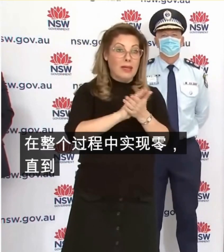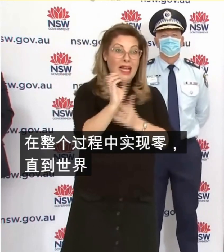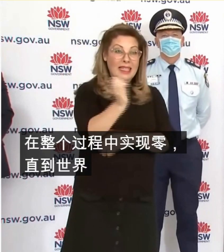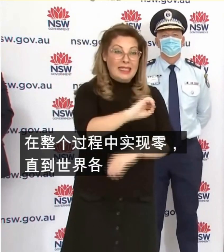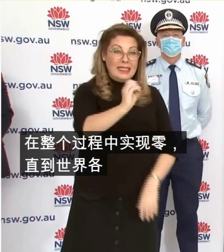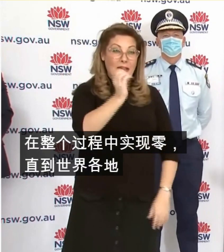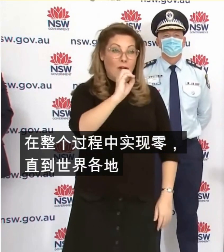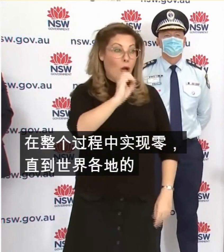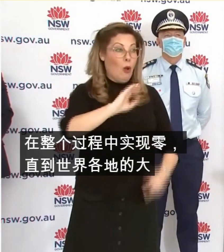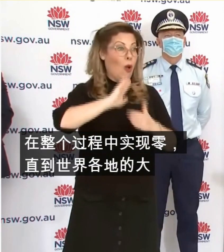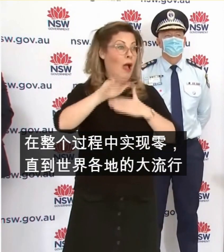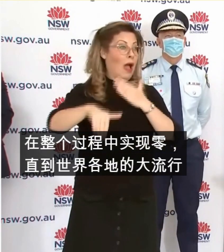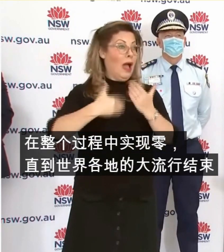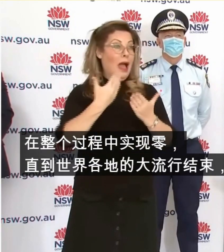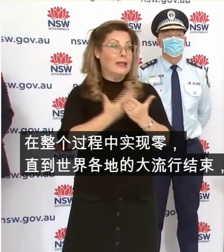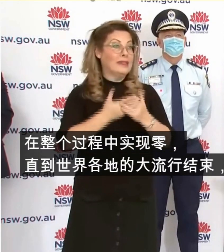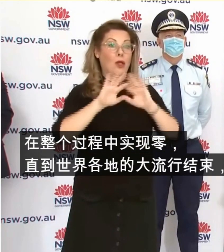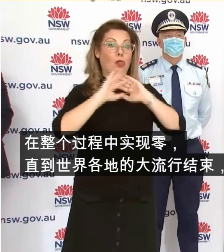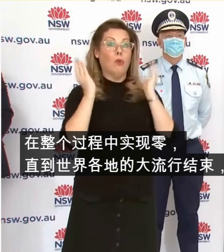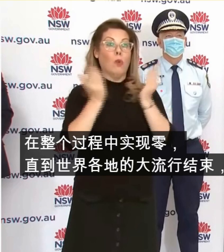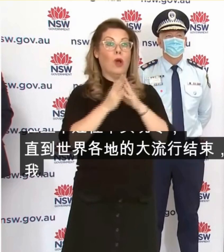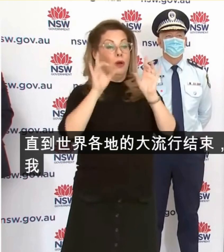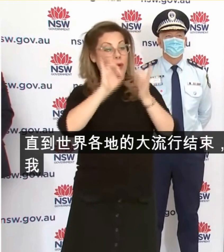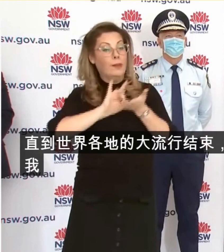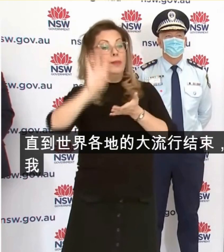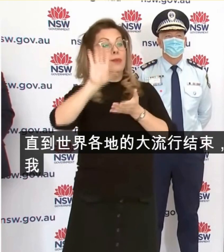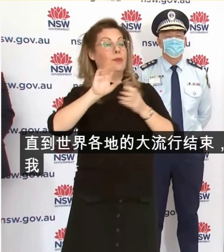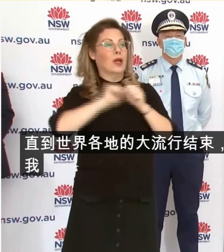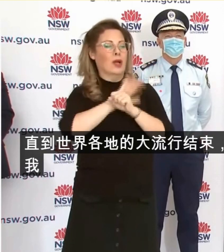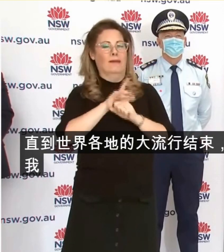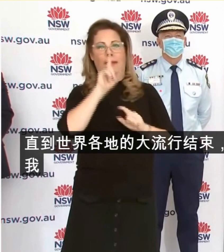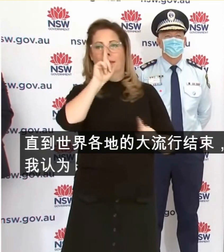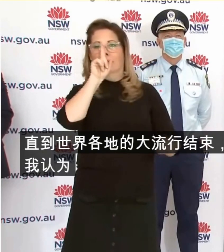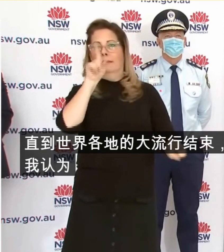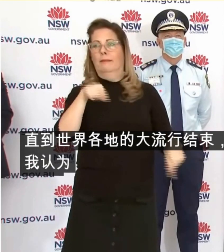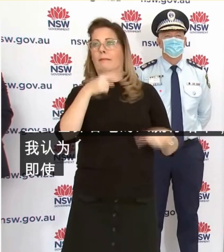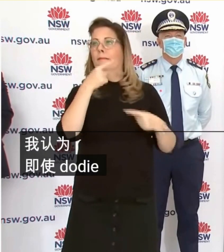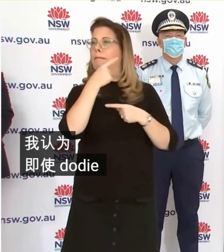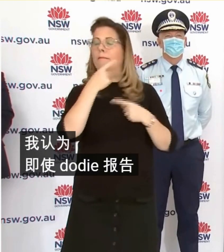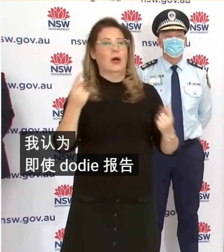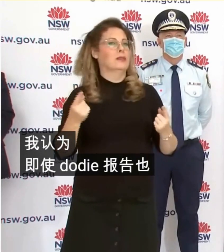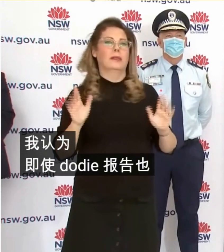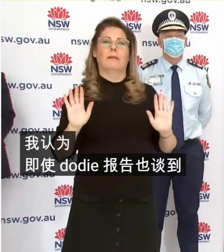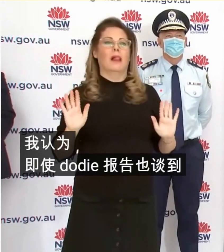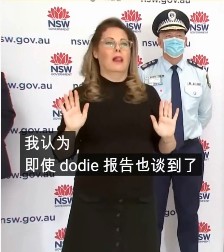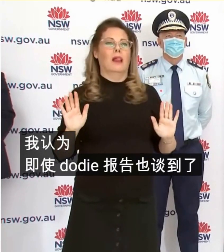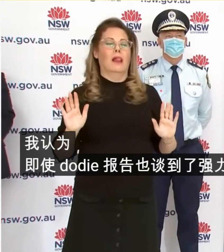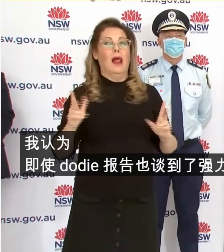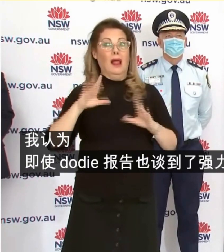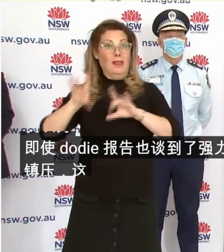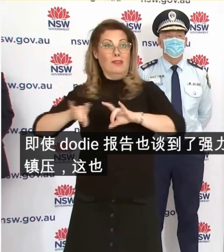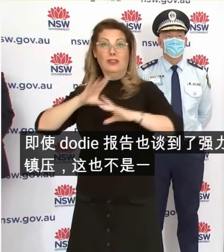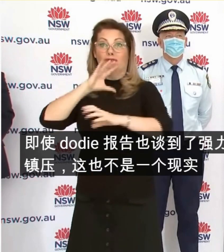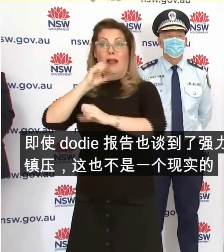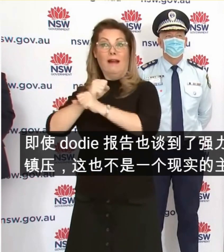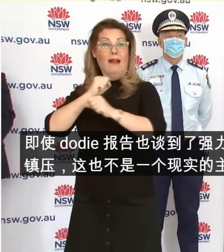through until the pandemic ends across the world is, I don't think, a realistic proposition. Even the Doherty report talks